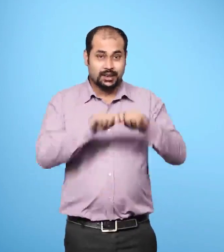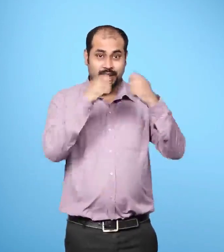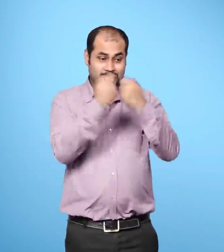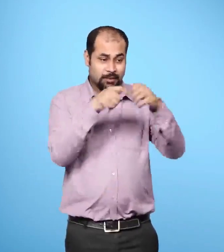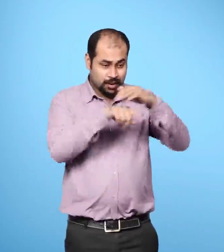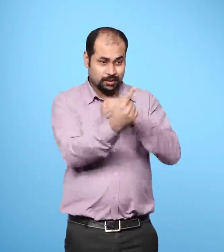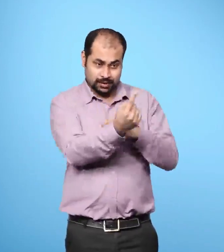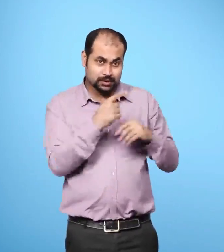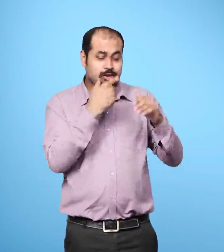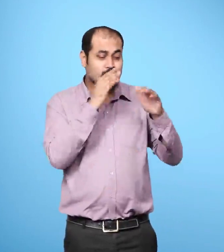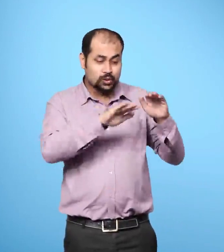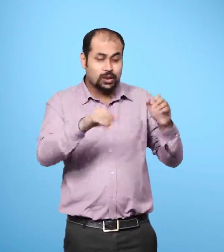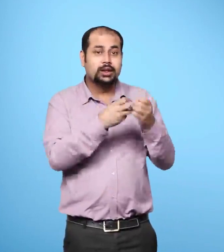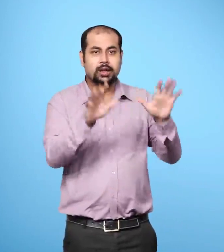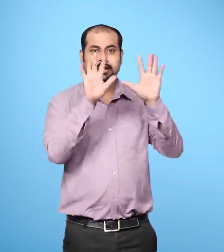Each team has 10 students.